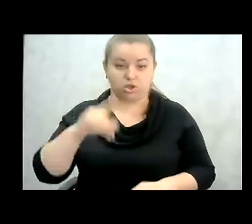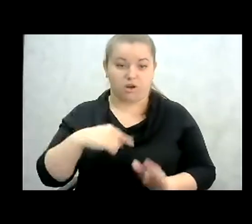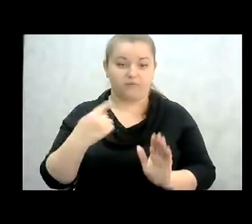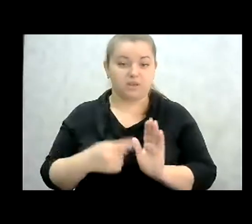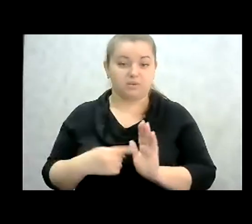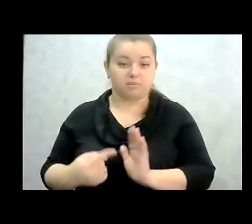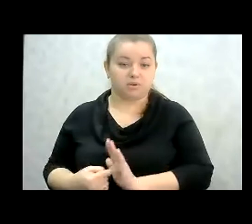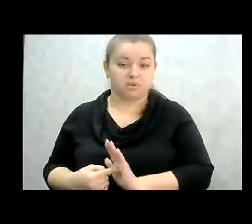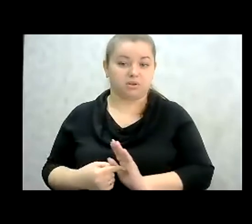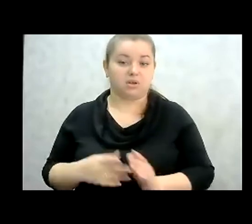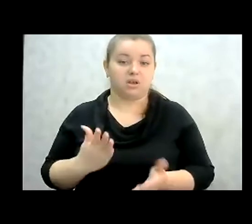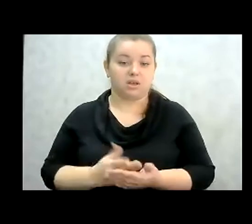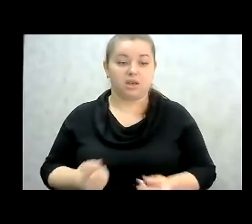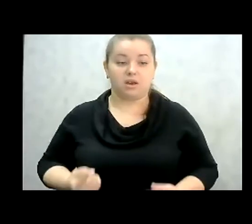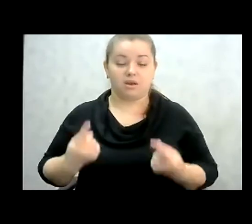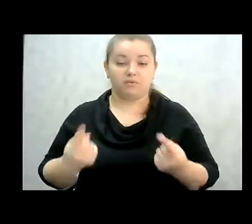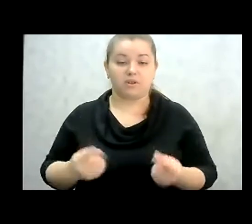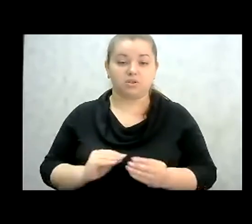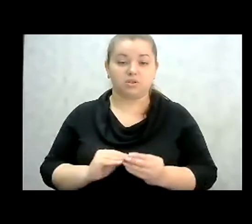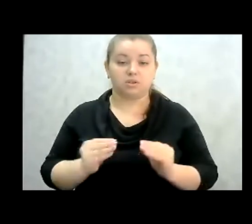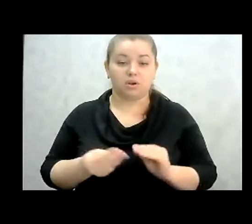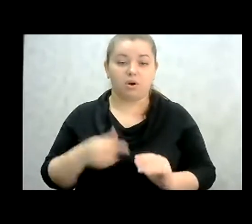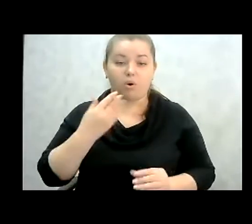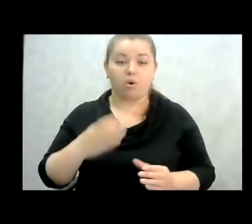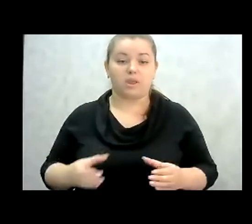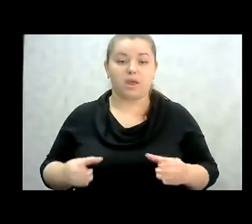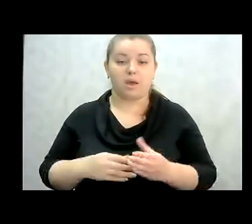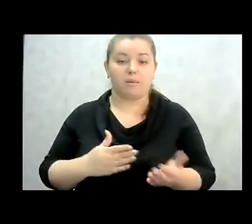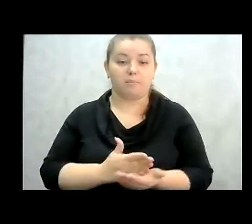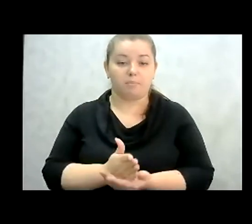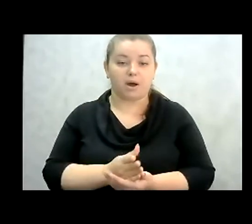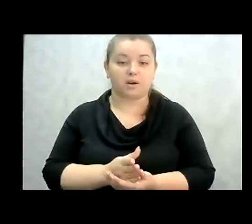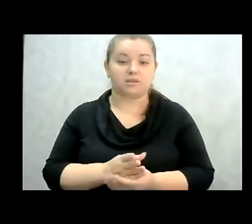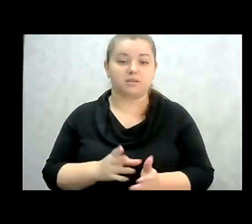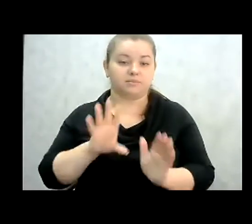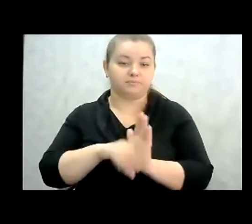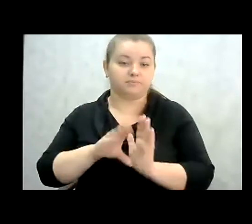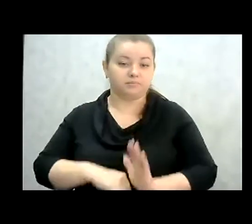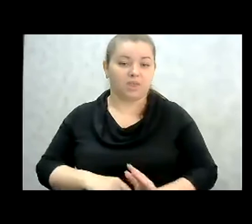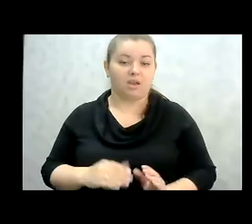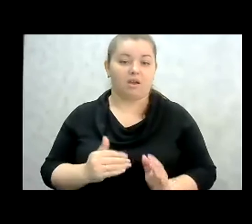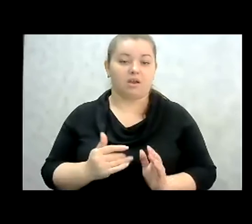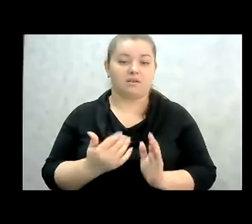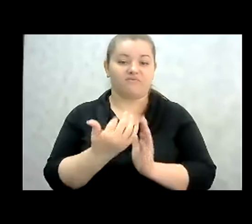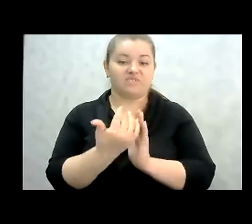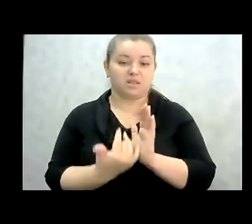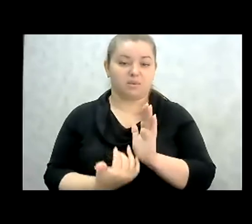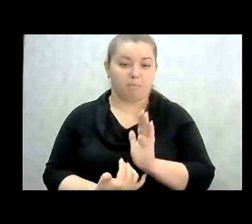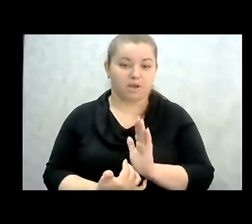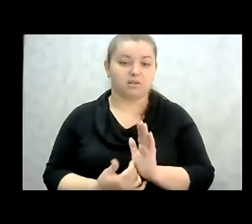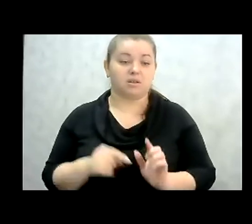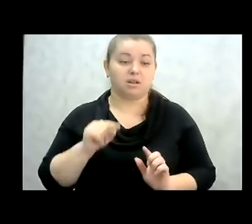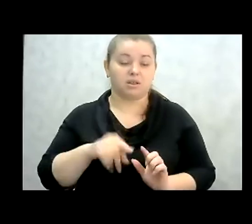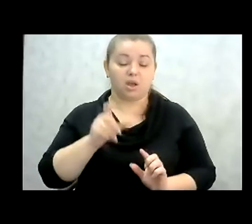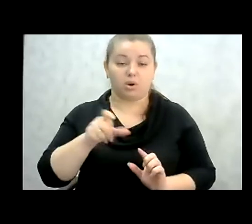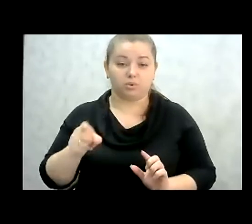campaigns speak about some matters of national importance. Sometimes political parties